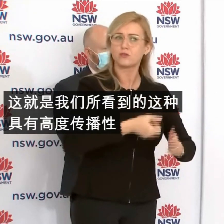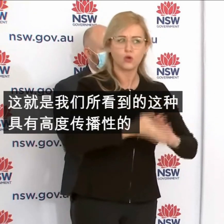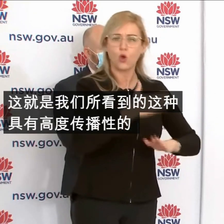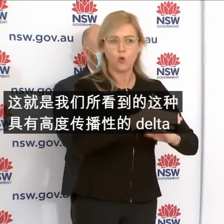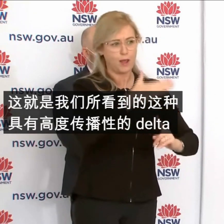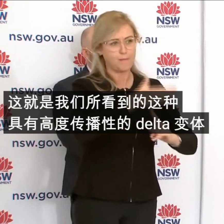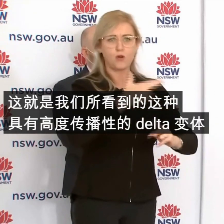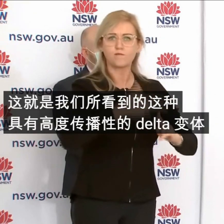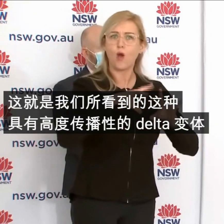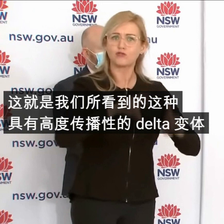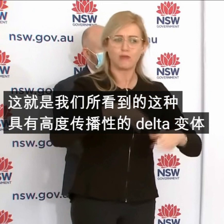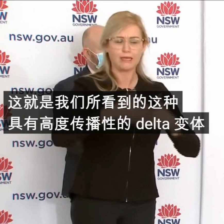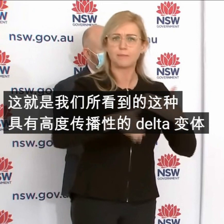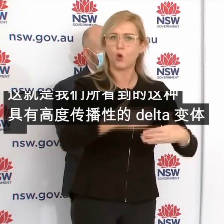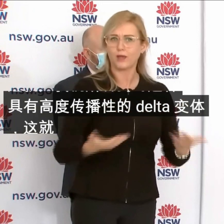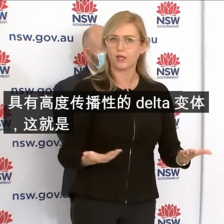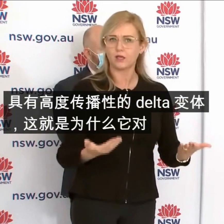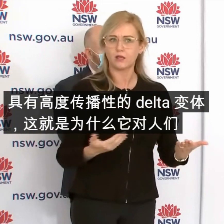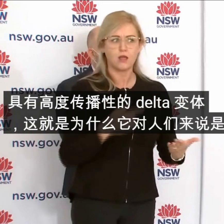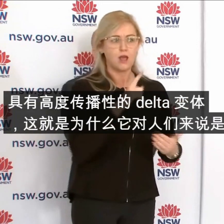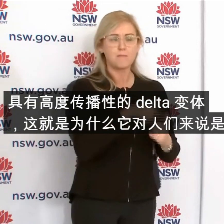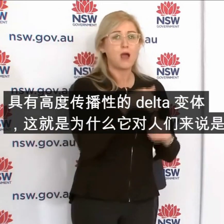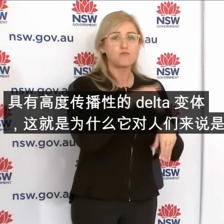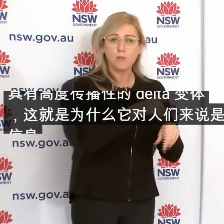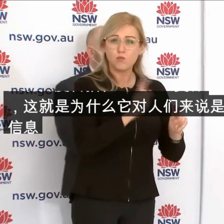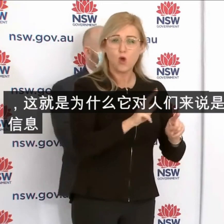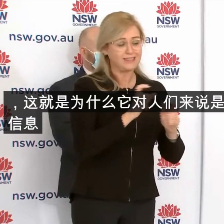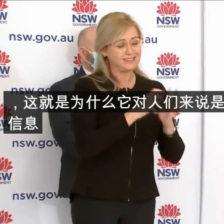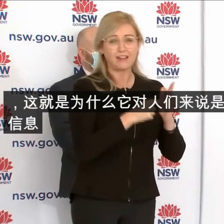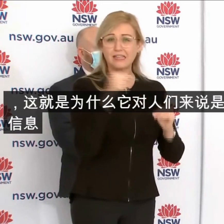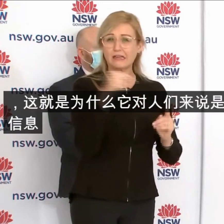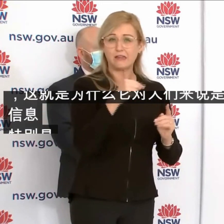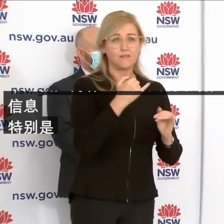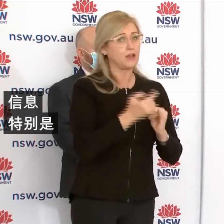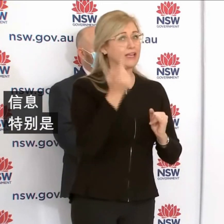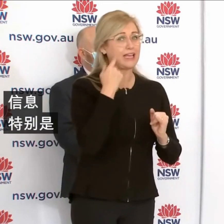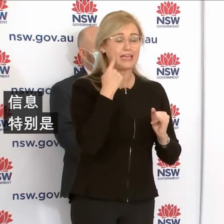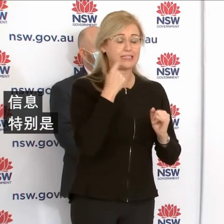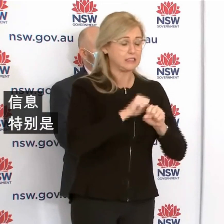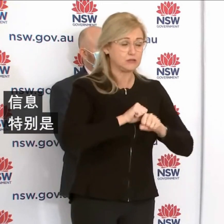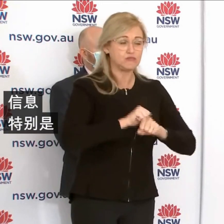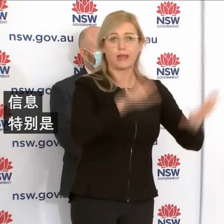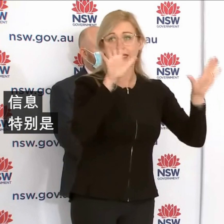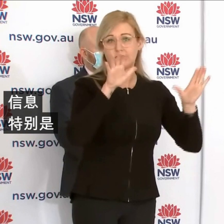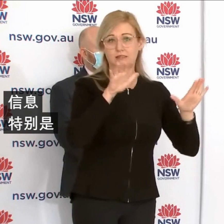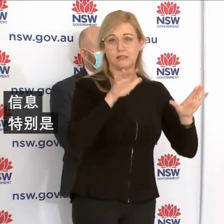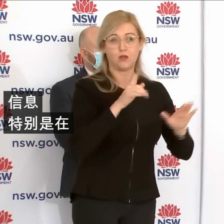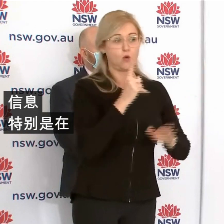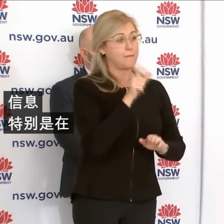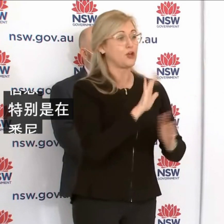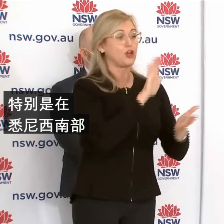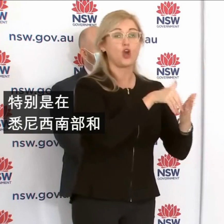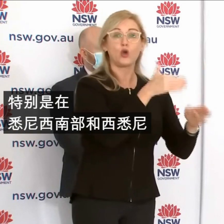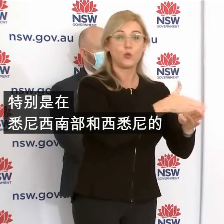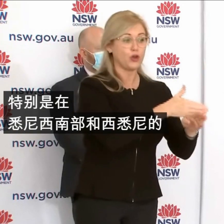variant that is so highly transmissible. And that's why it's such an important message for people, particularly in